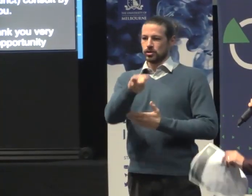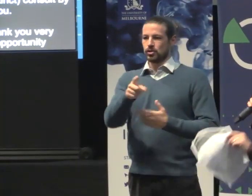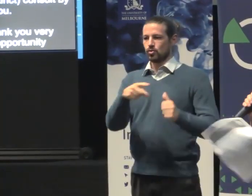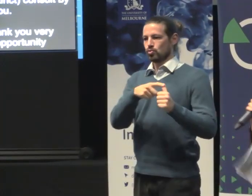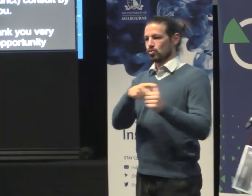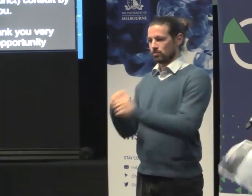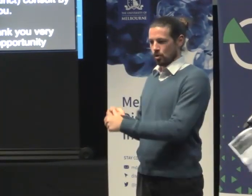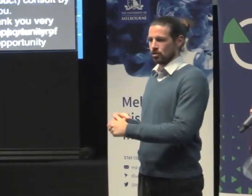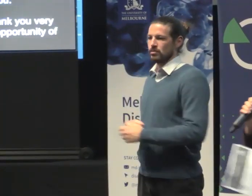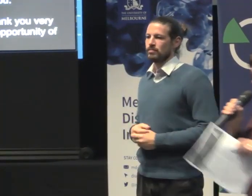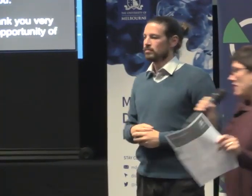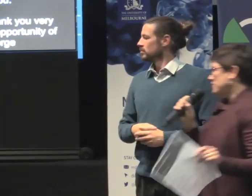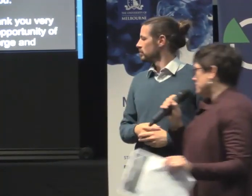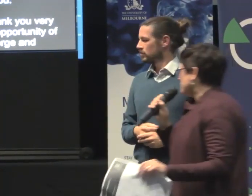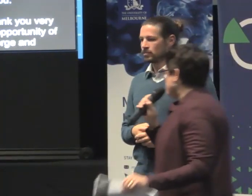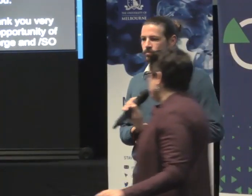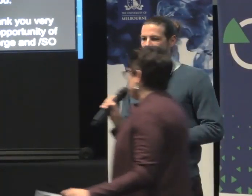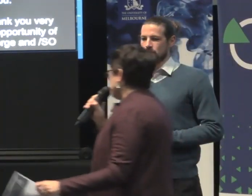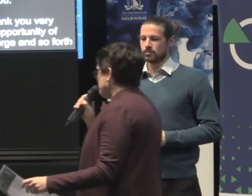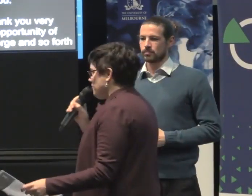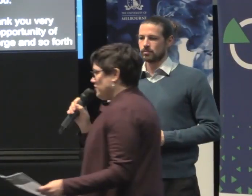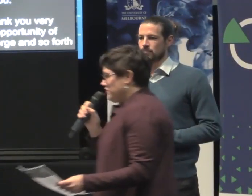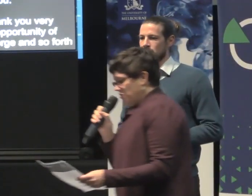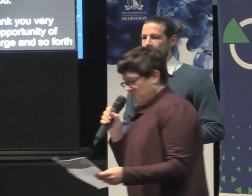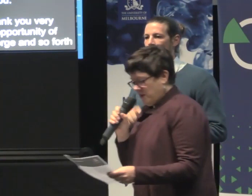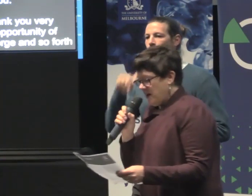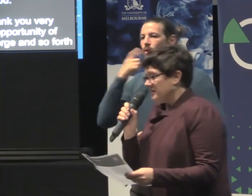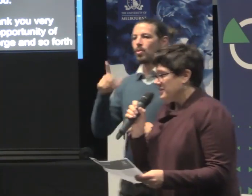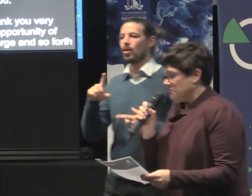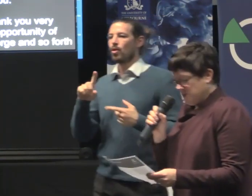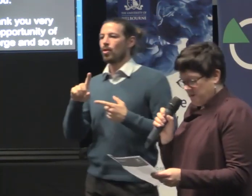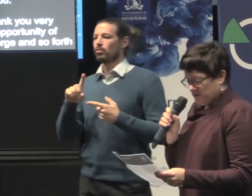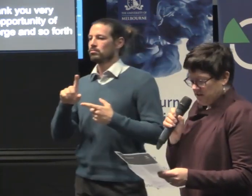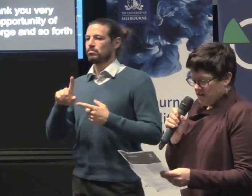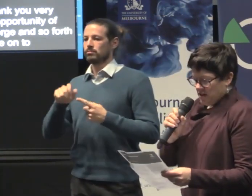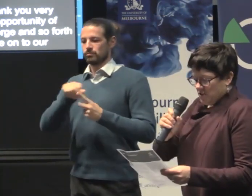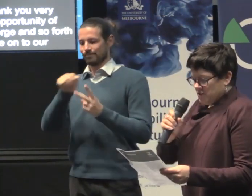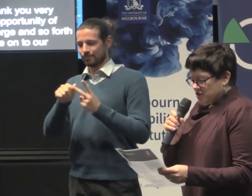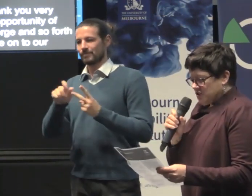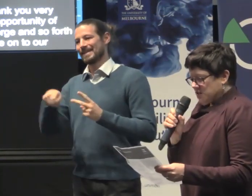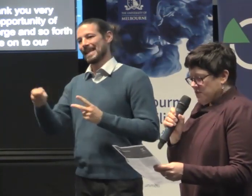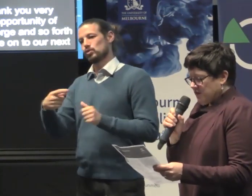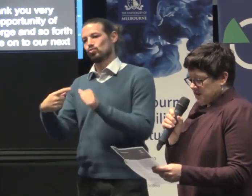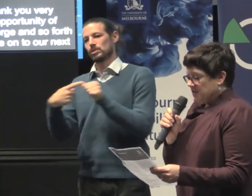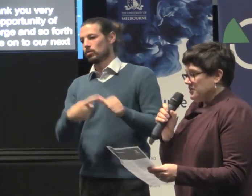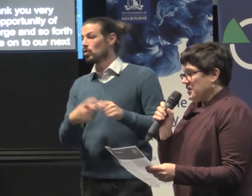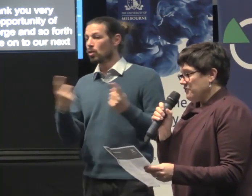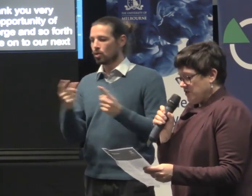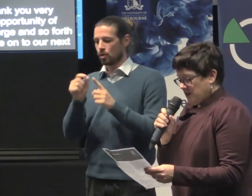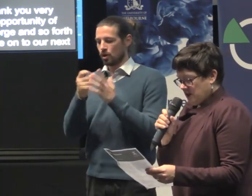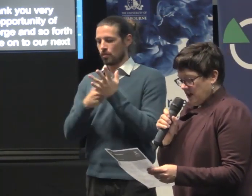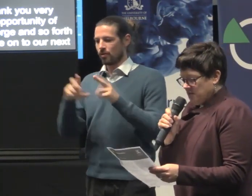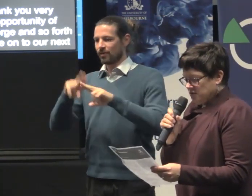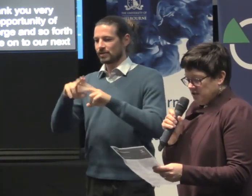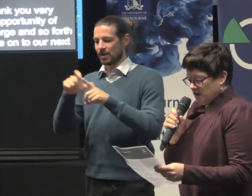to George and so forth after this. But we're going to move on to our next respondent, which is Professor